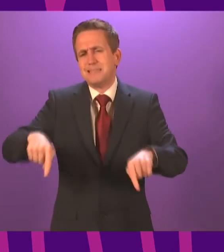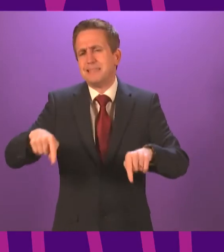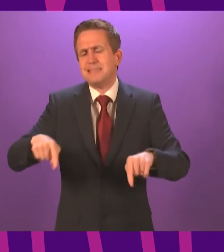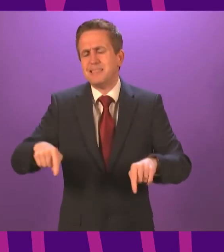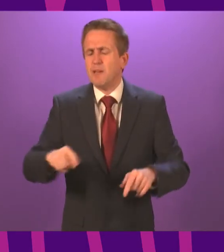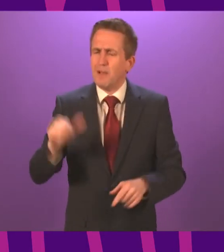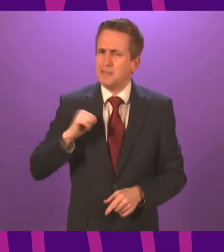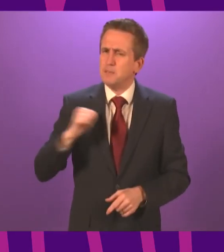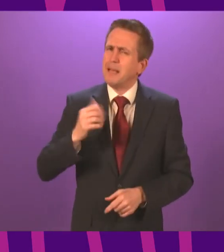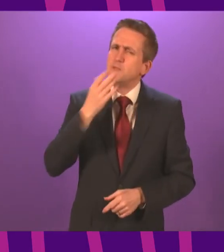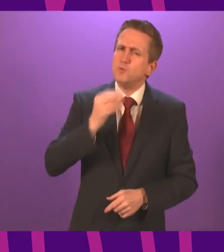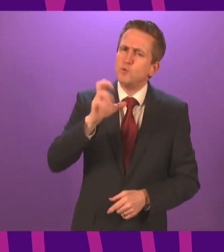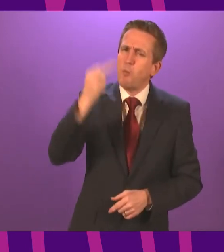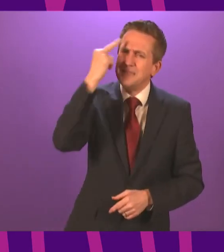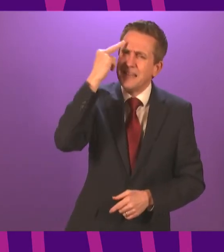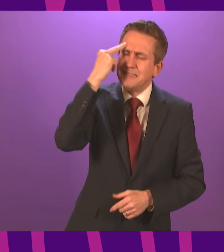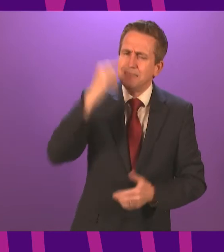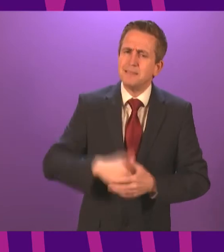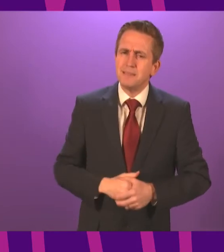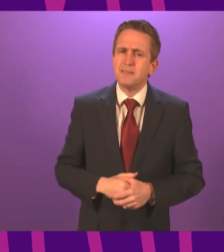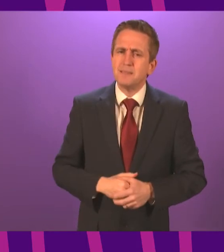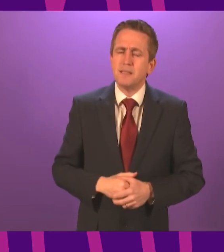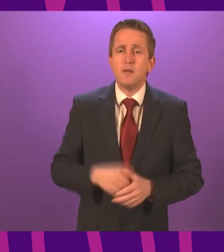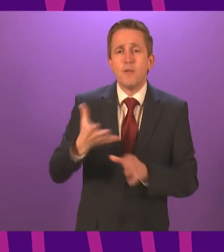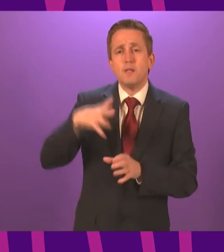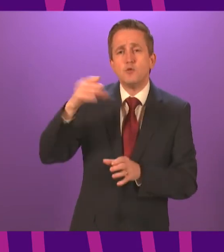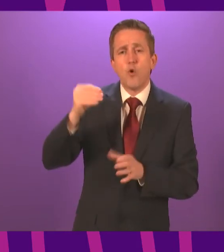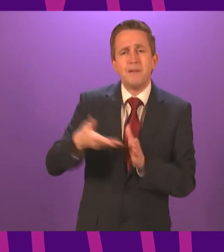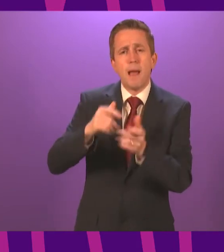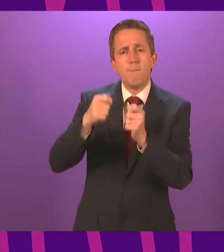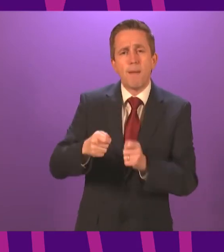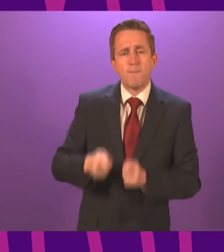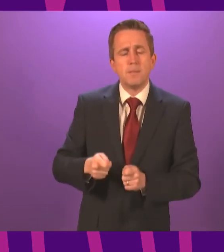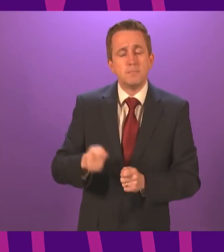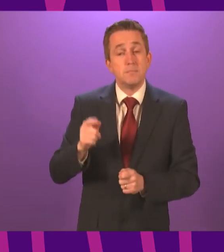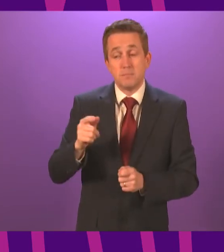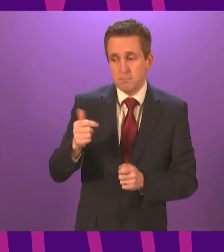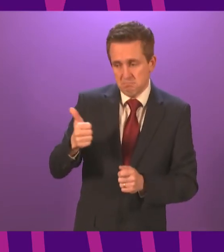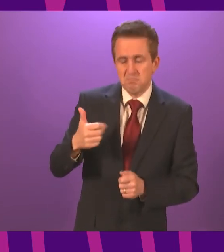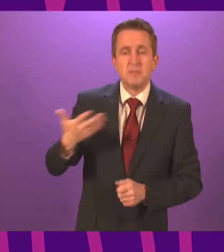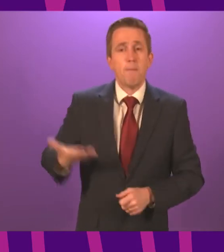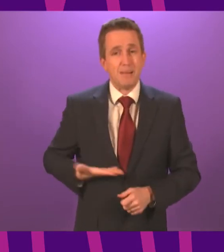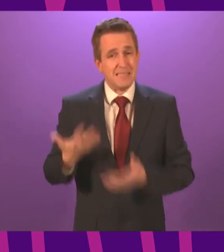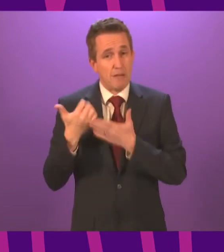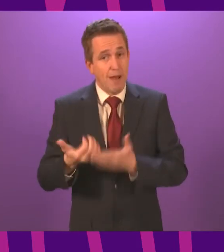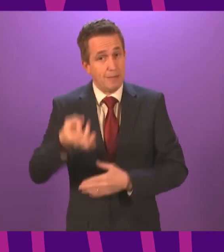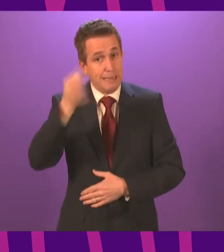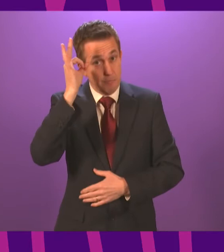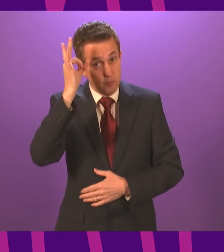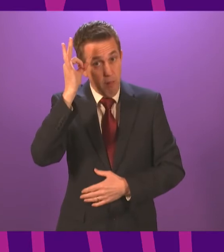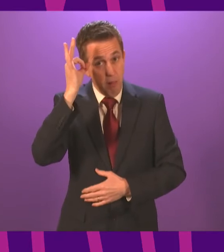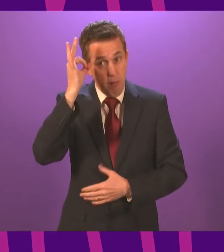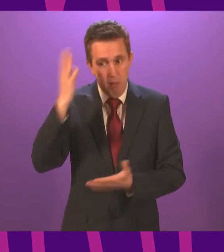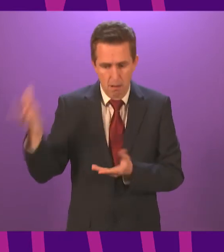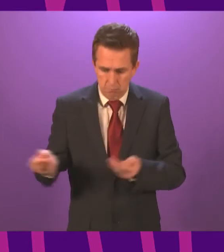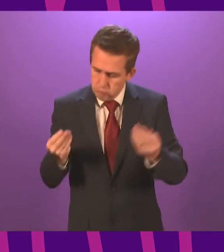with common sense. Still on the Conservative amendment, the Business Advisory Council, we've questioned what the intention is on this